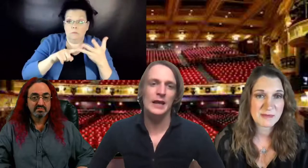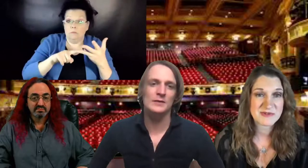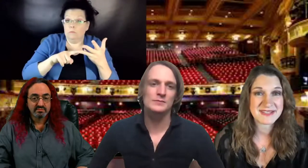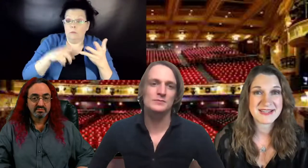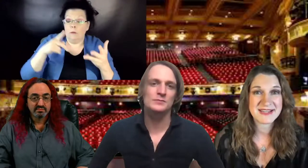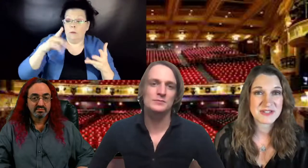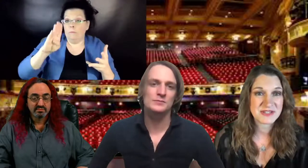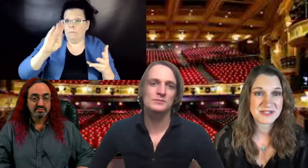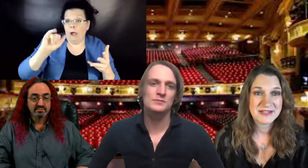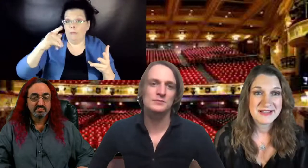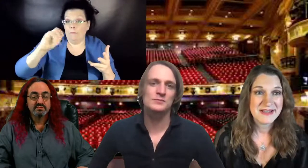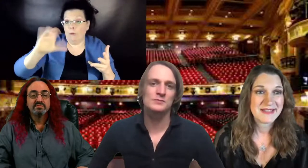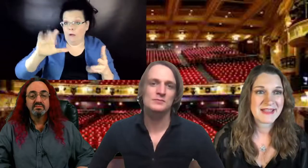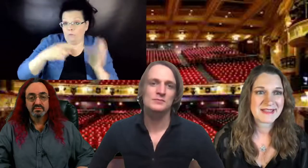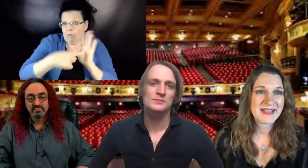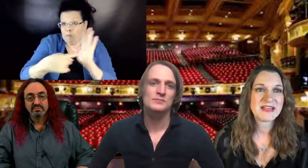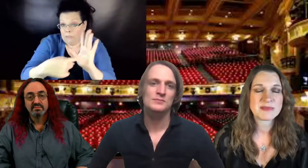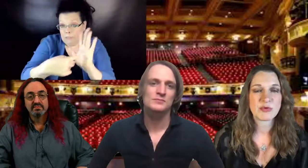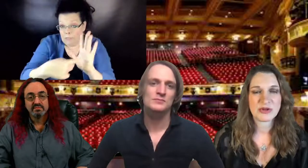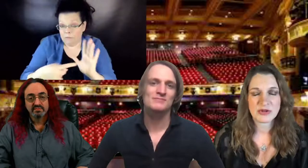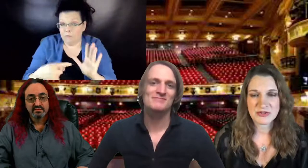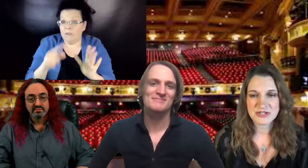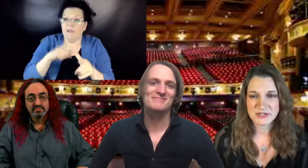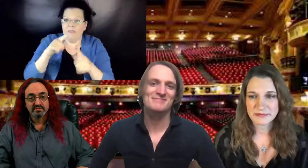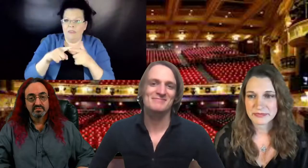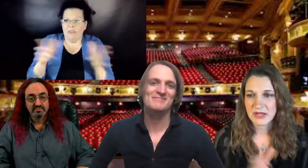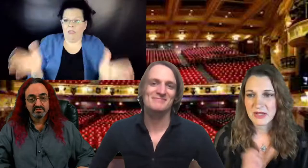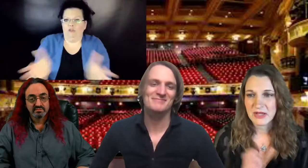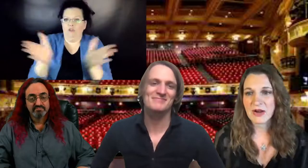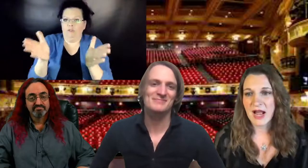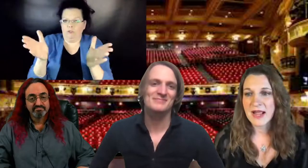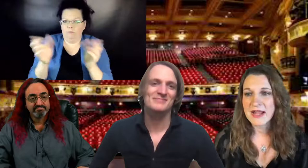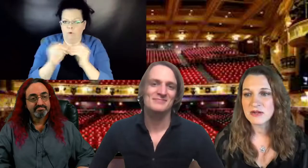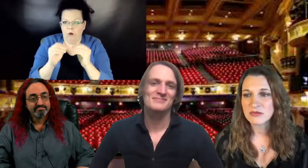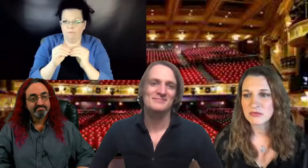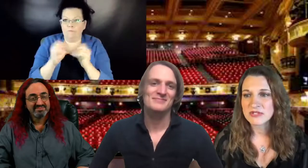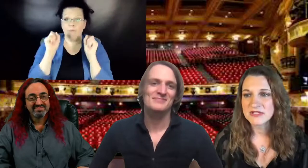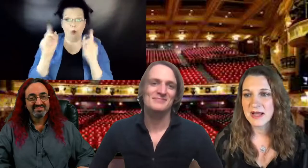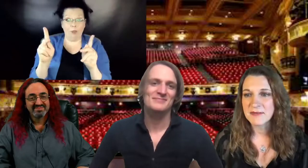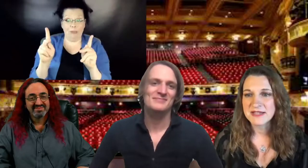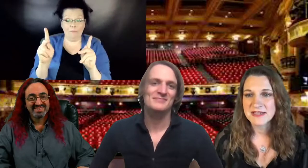BIPOC representation, that then it's more encouraging. All right, I